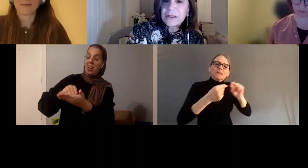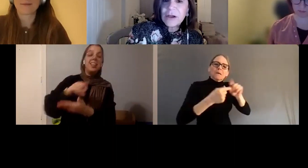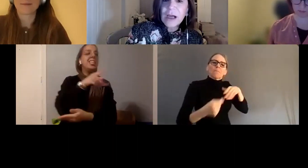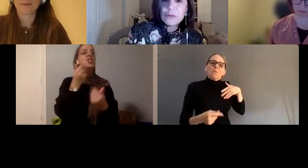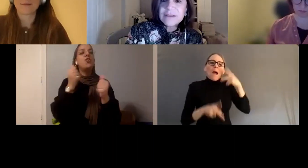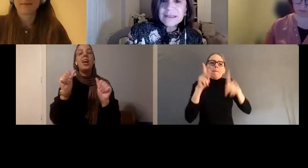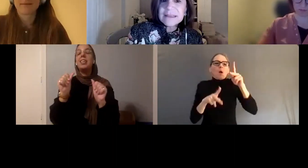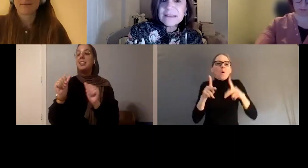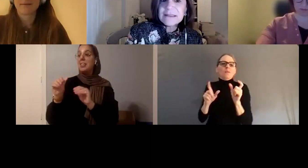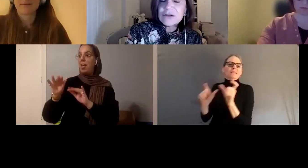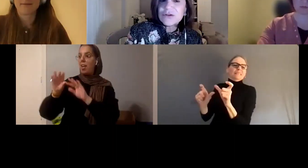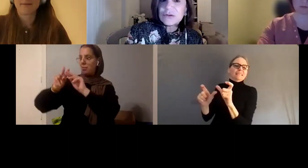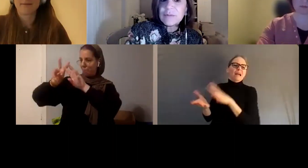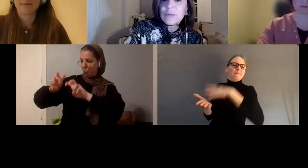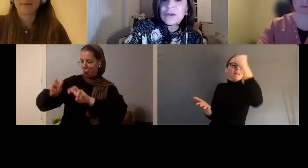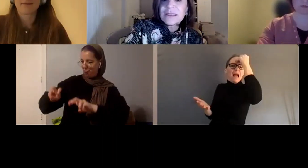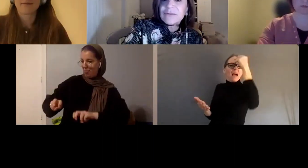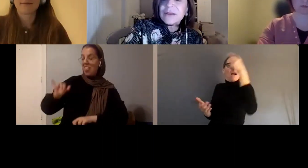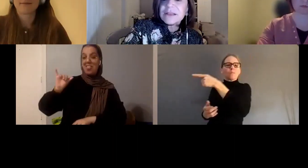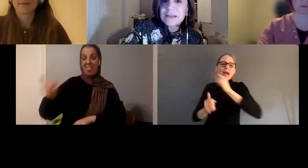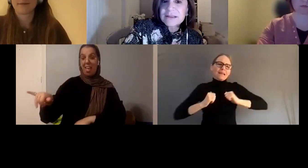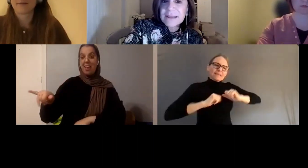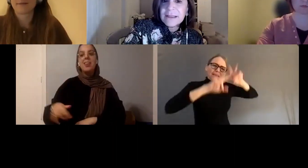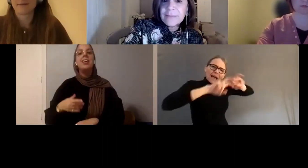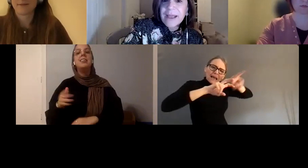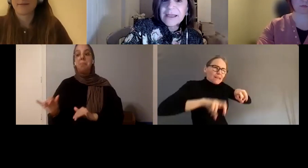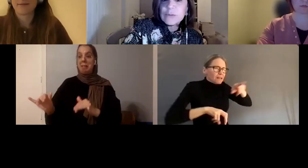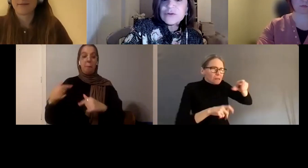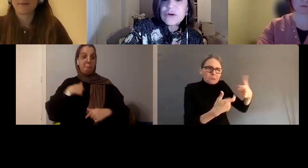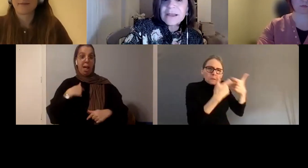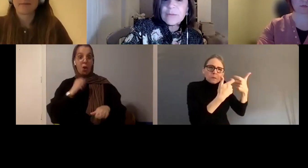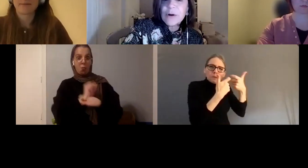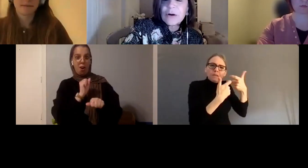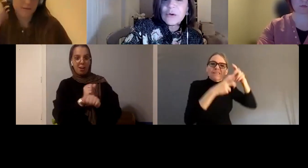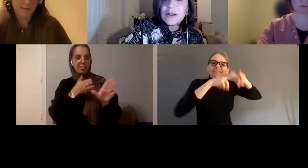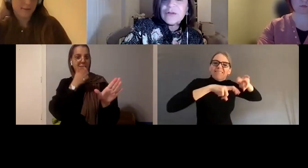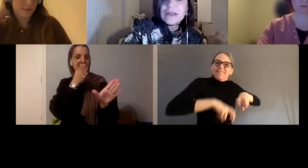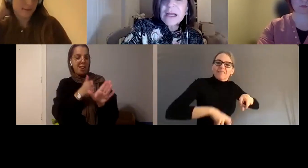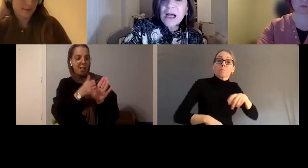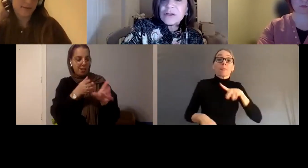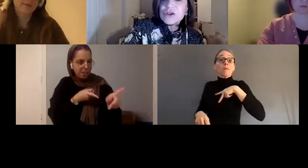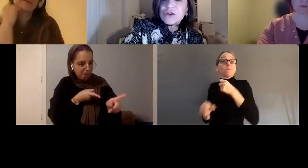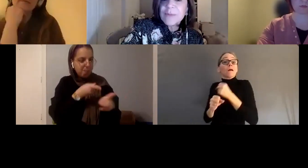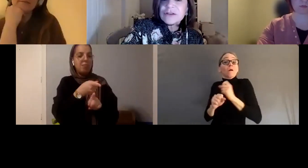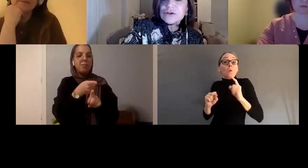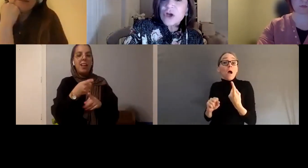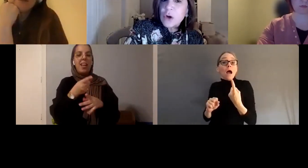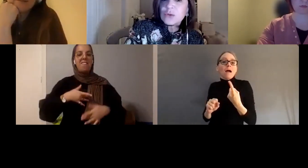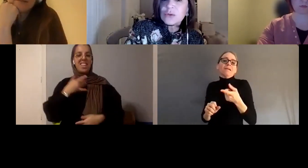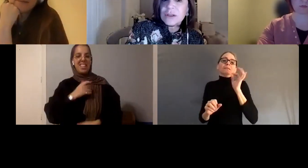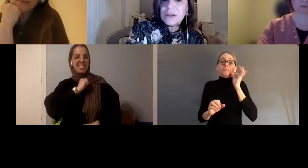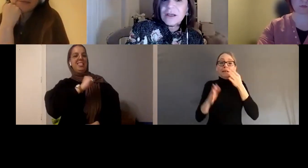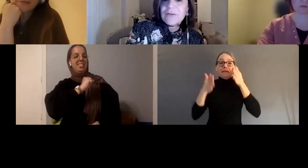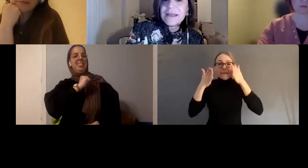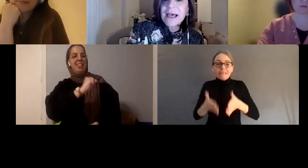transparent our resistance to certain memories and feelings. And he was trying to borrow the non-judgmental